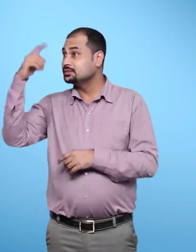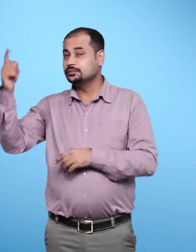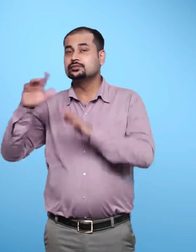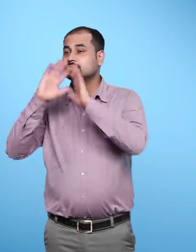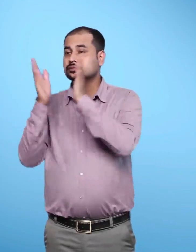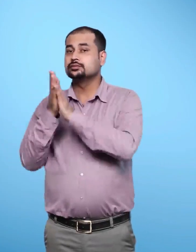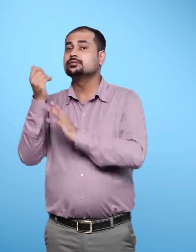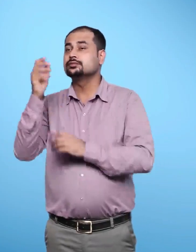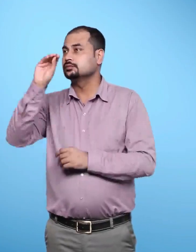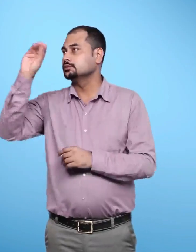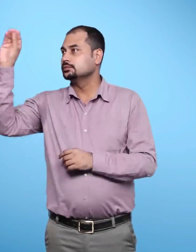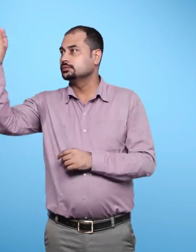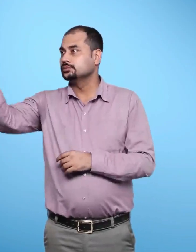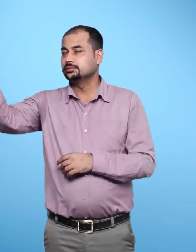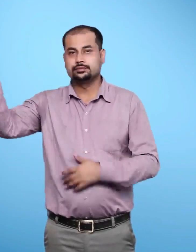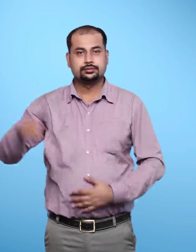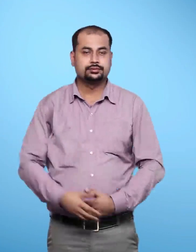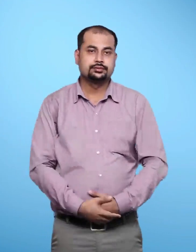Cost dash.